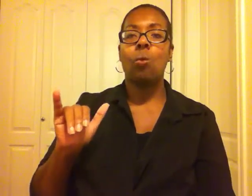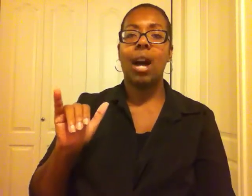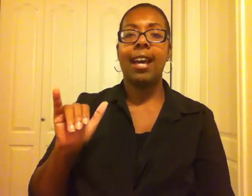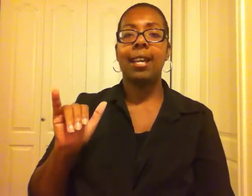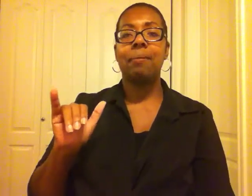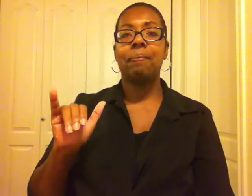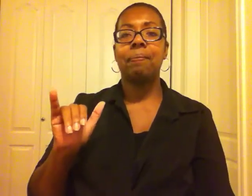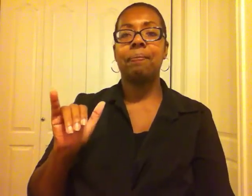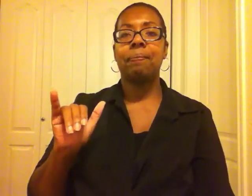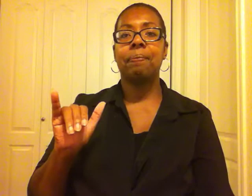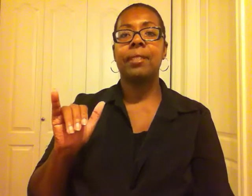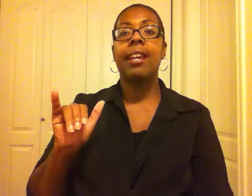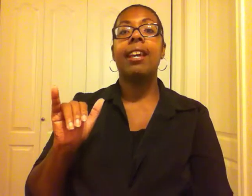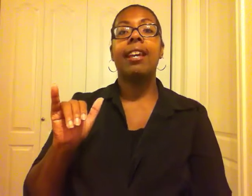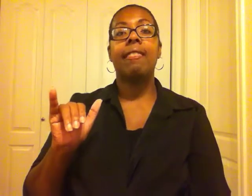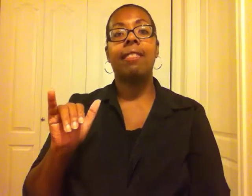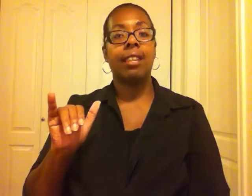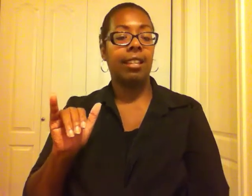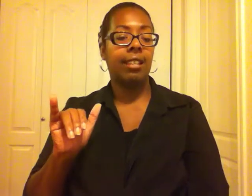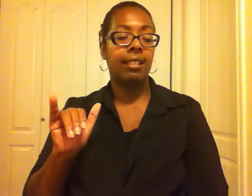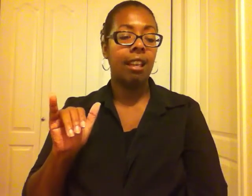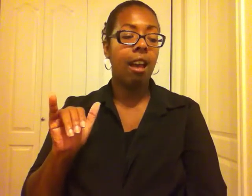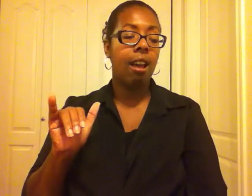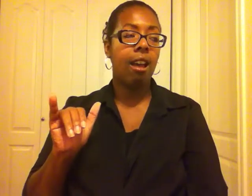Y. And then